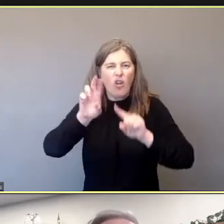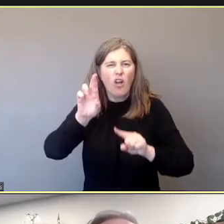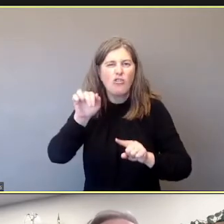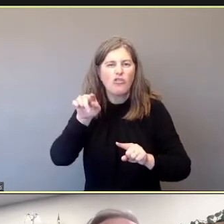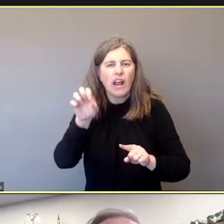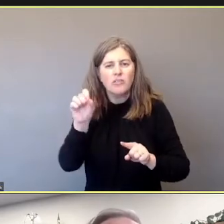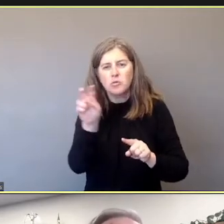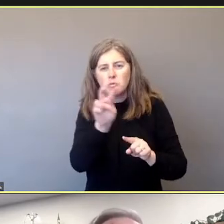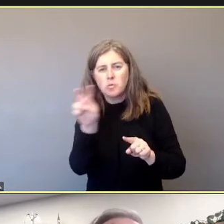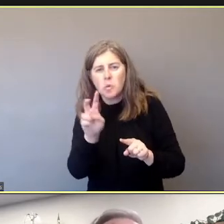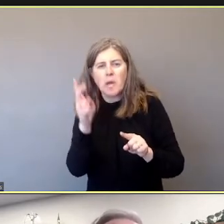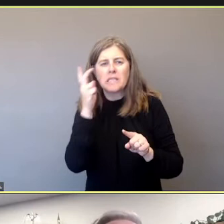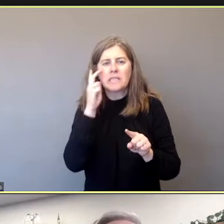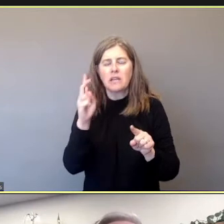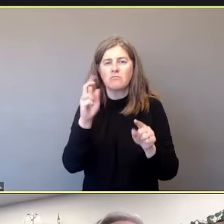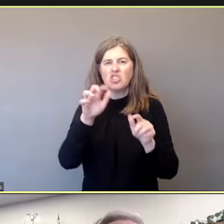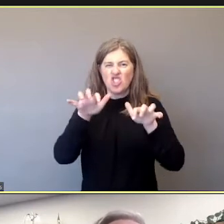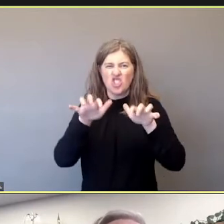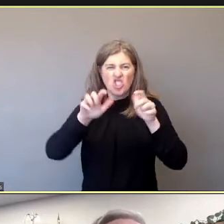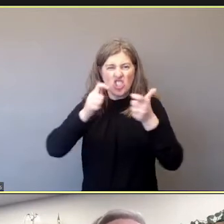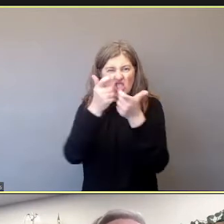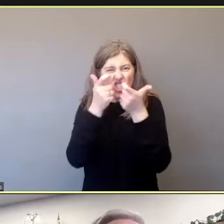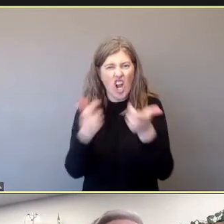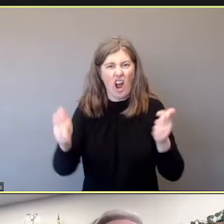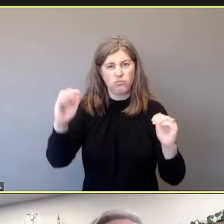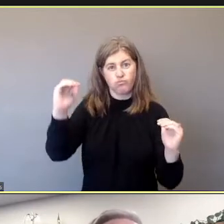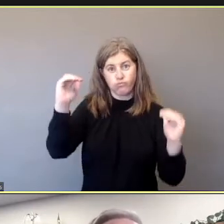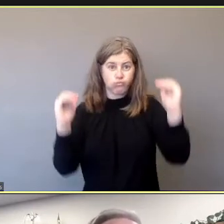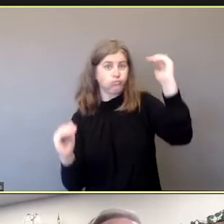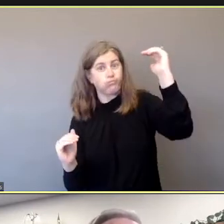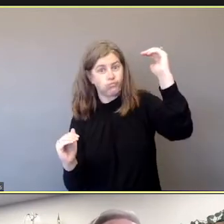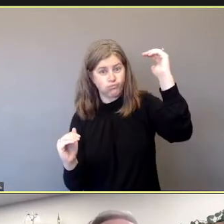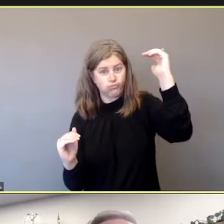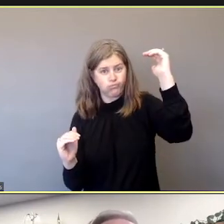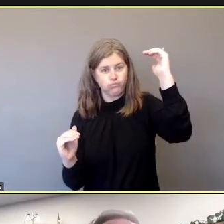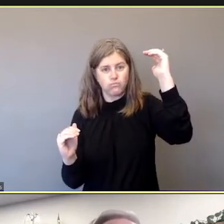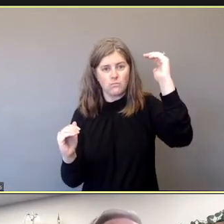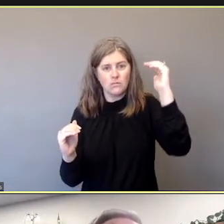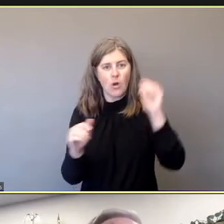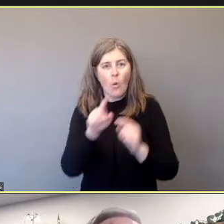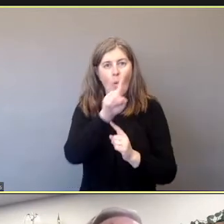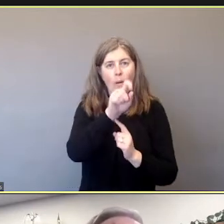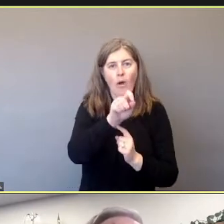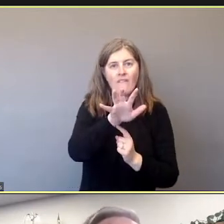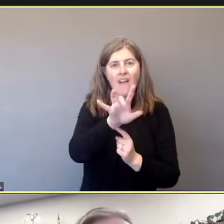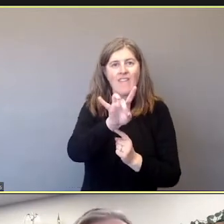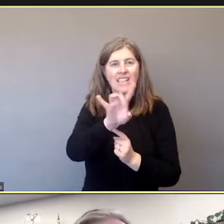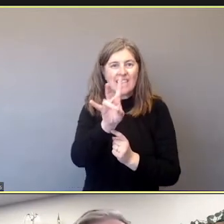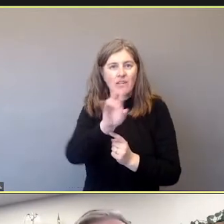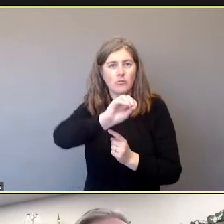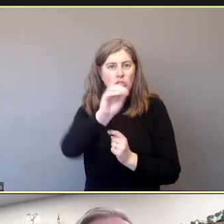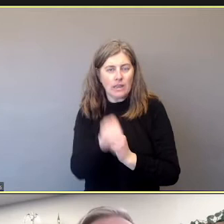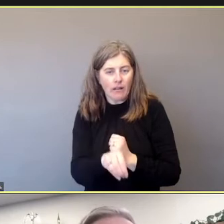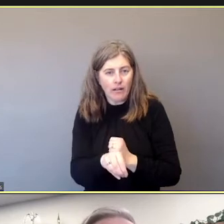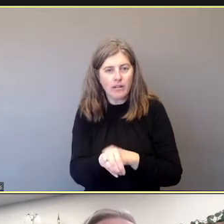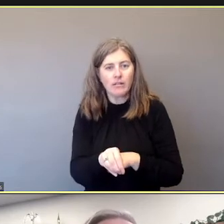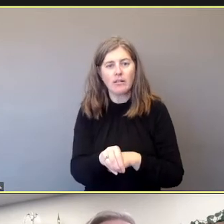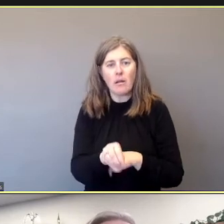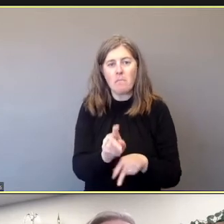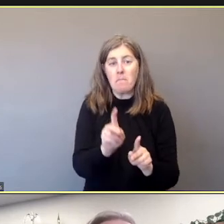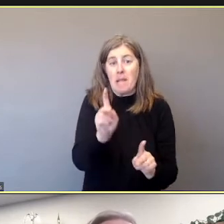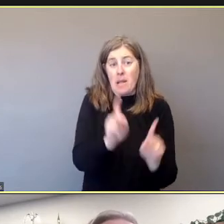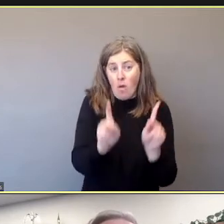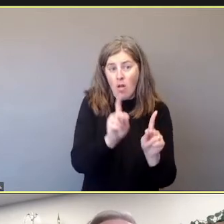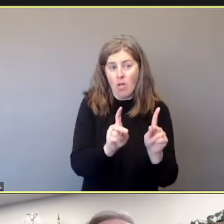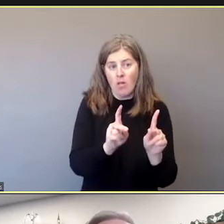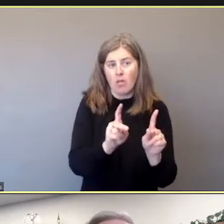see the colossal difference rate, 1.587% of people